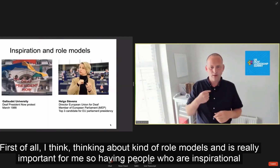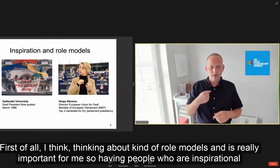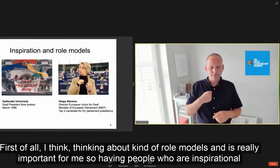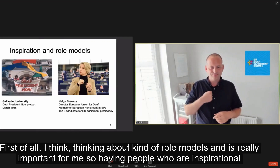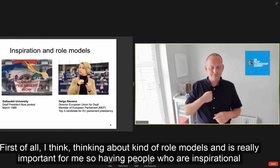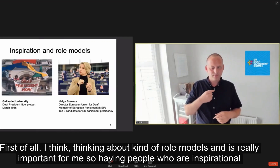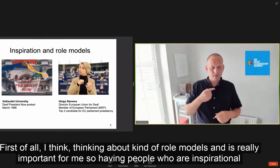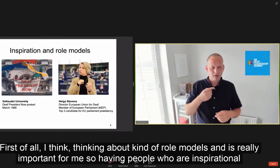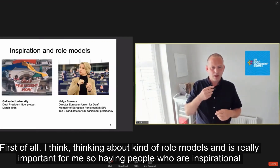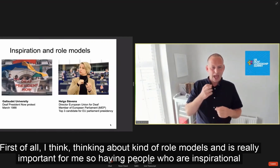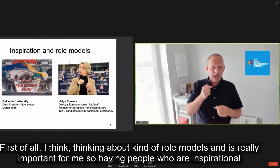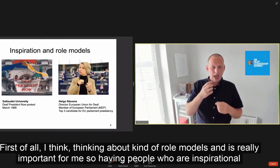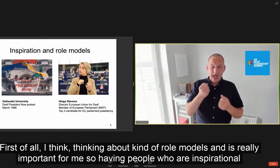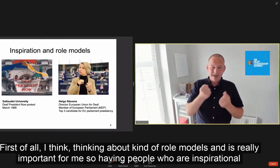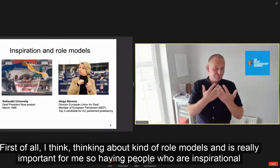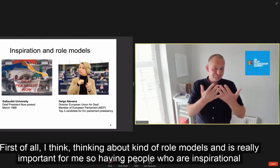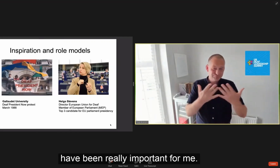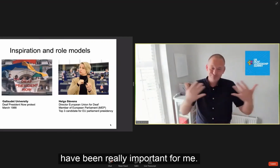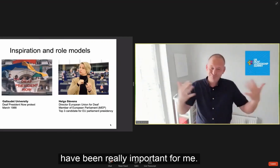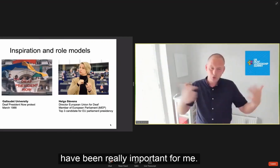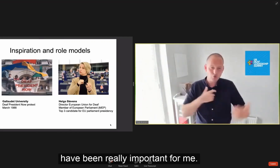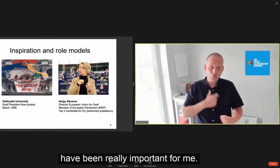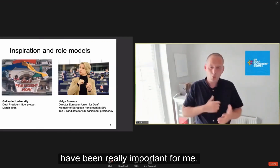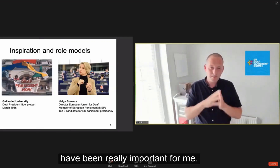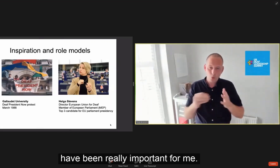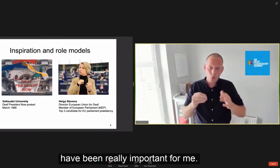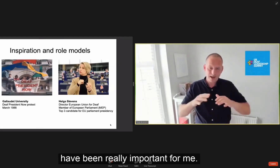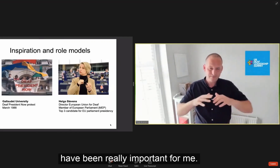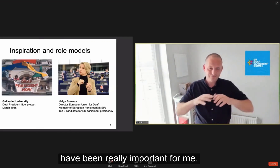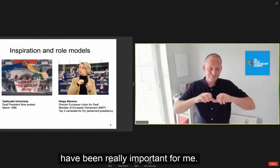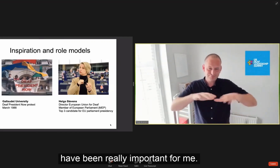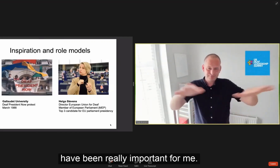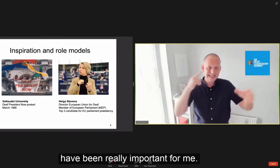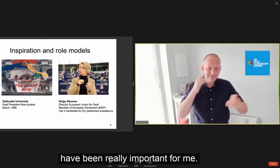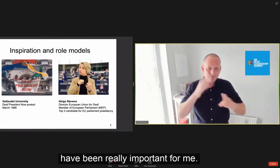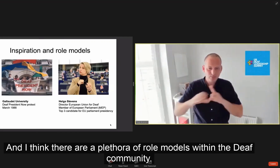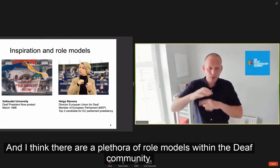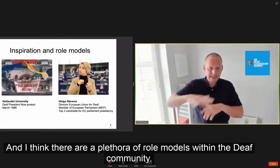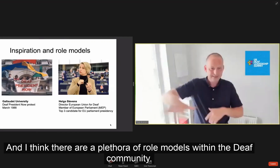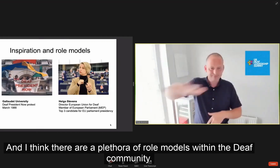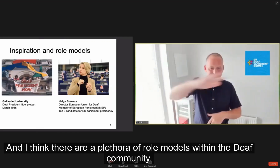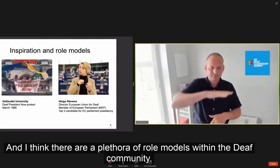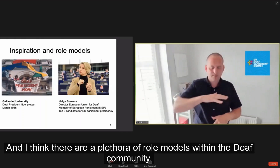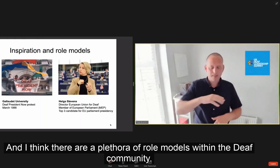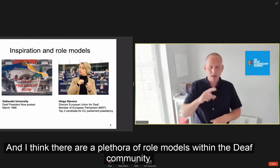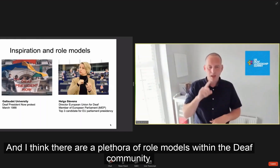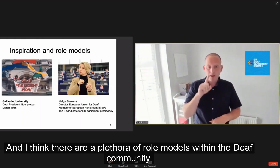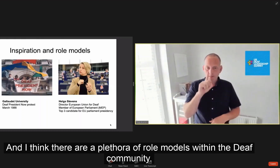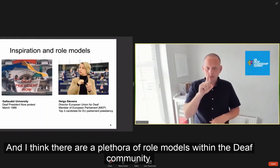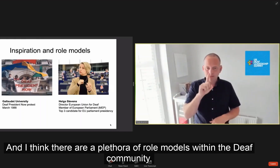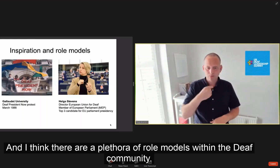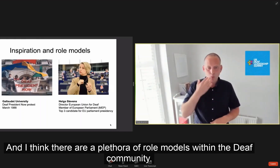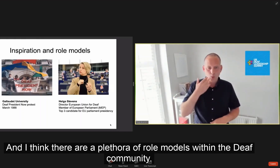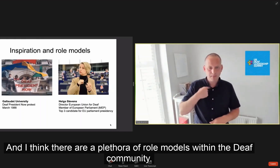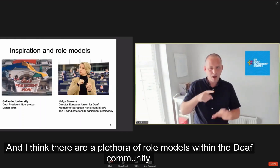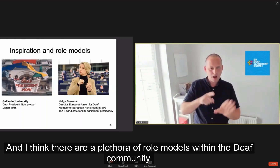who are inspirational have been really important for me. And I think there are a plethora of role models within the